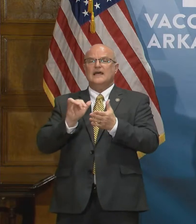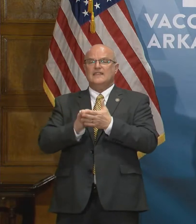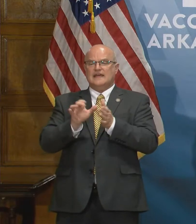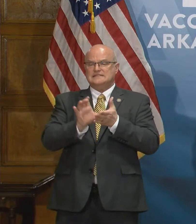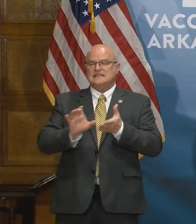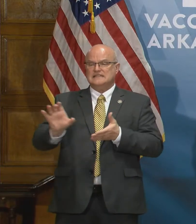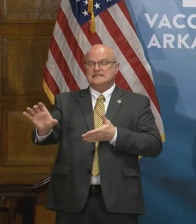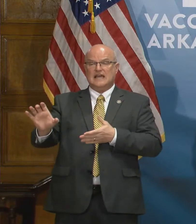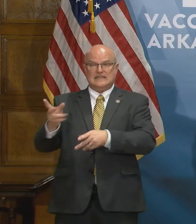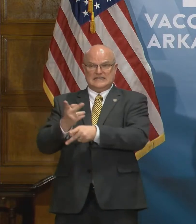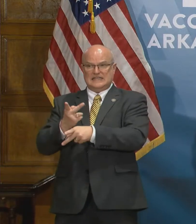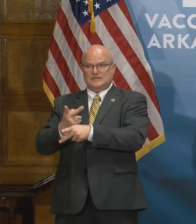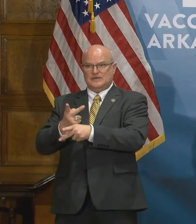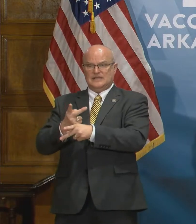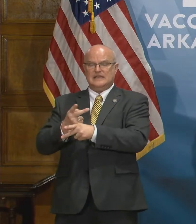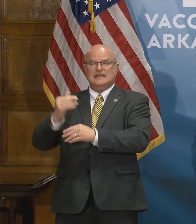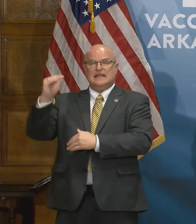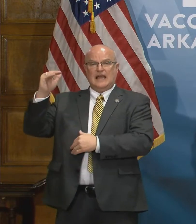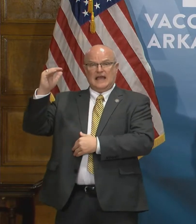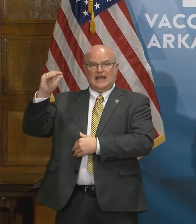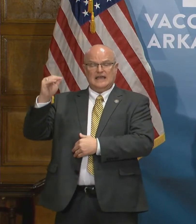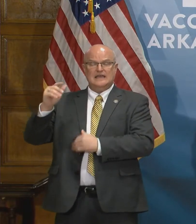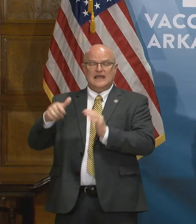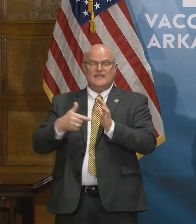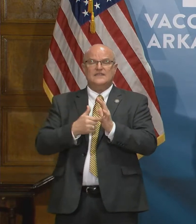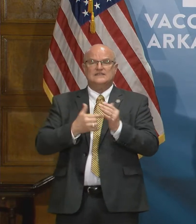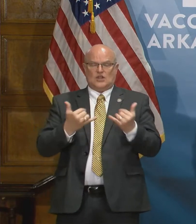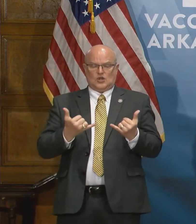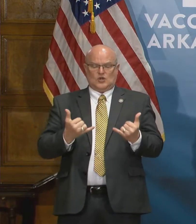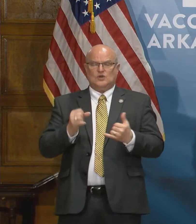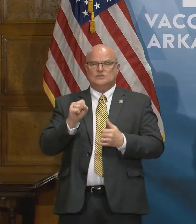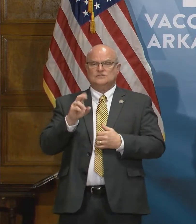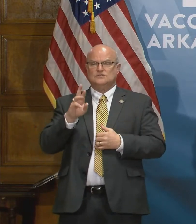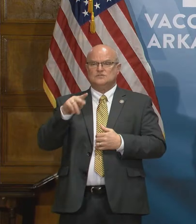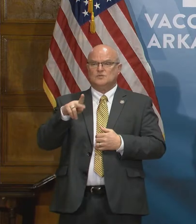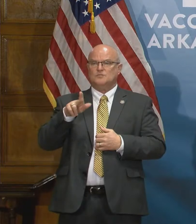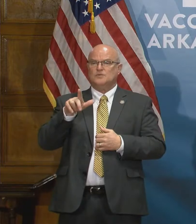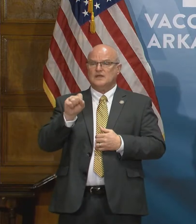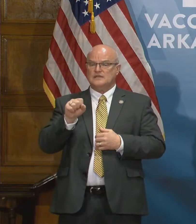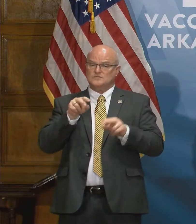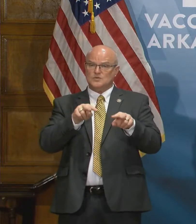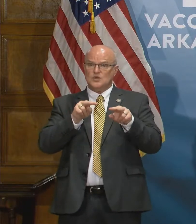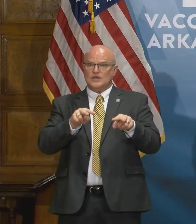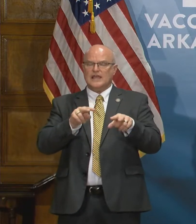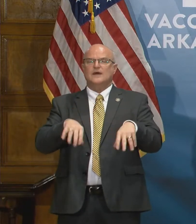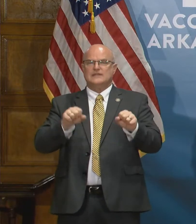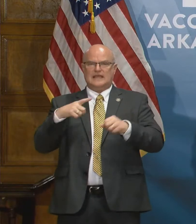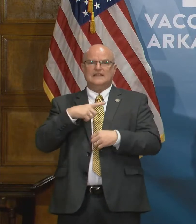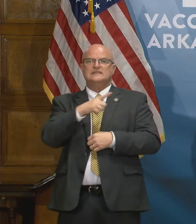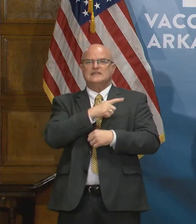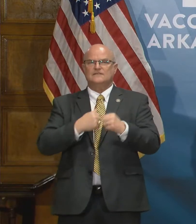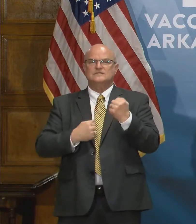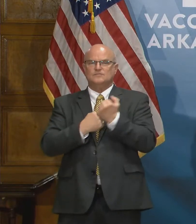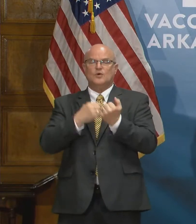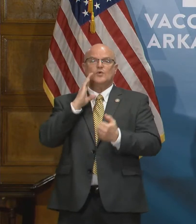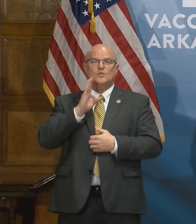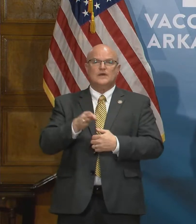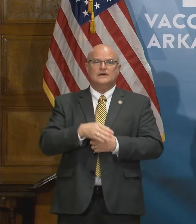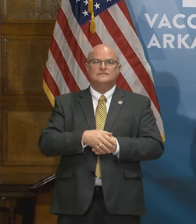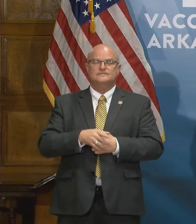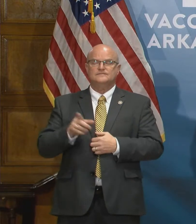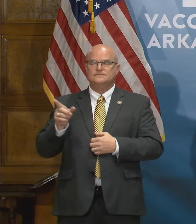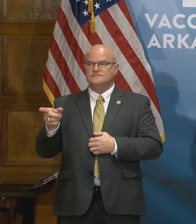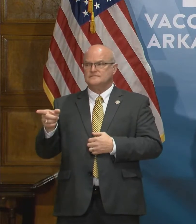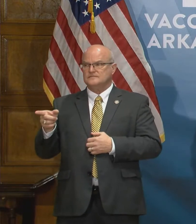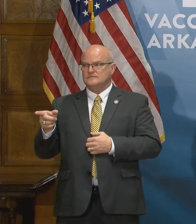set aside. We want to keep that at a high balance. This is our current surplus that we'd look at, and it would take legislative support. So the